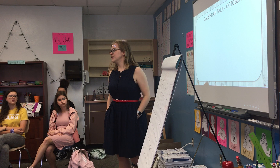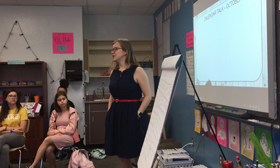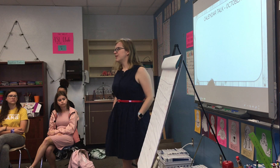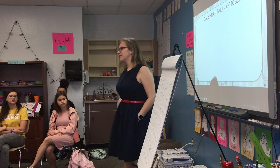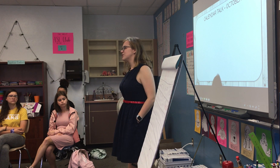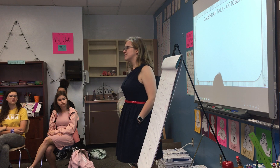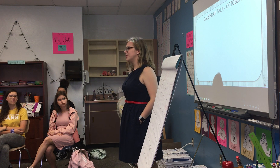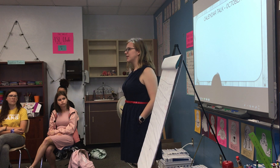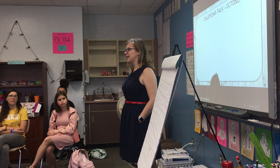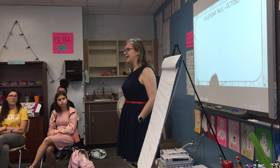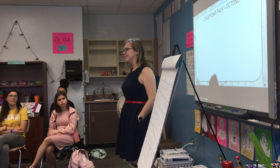to. I was into